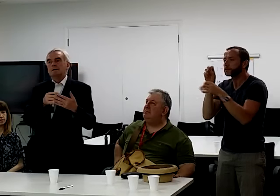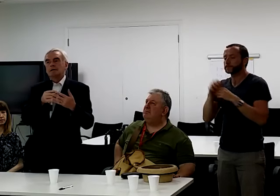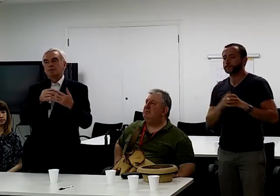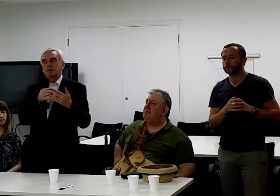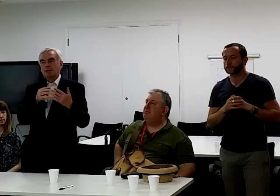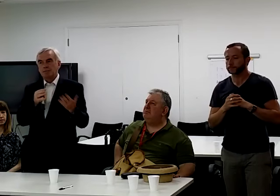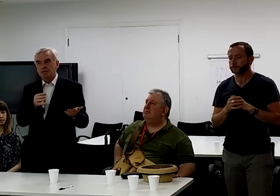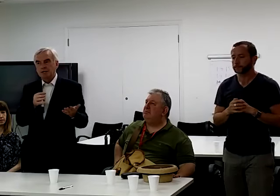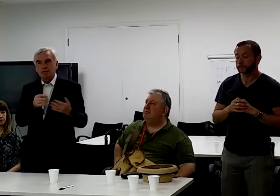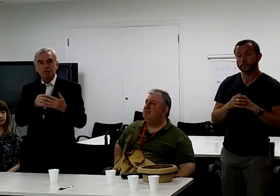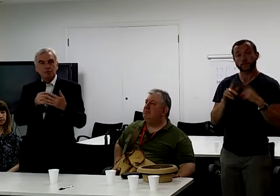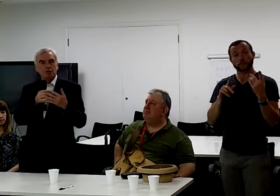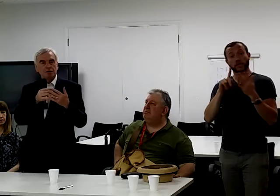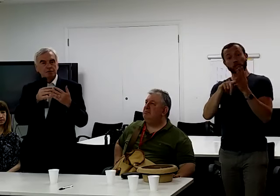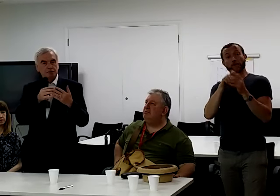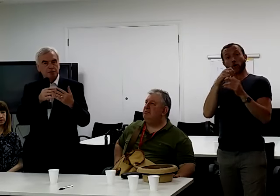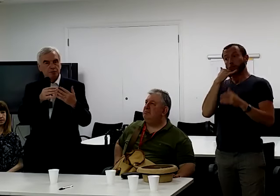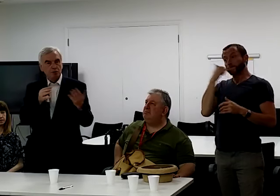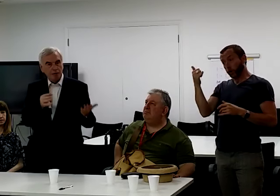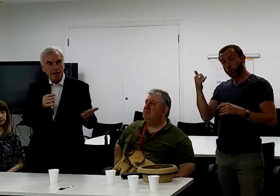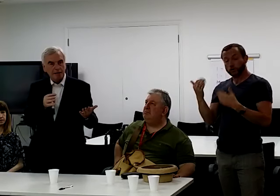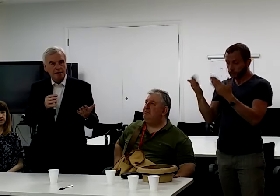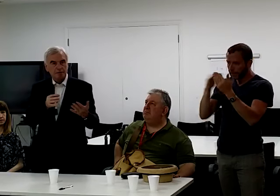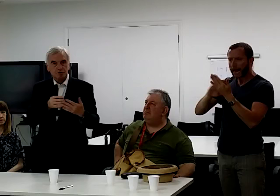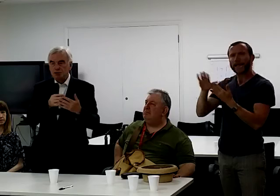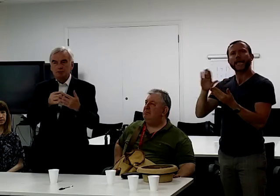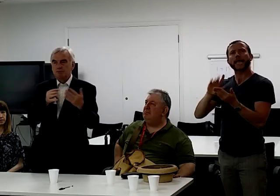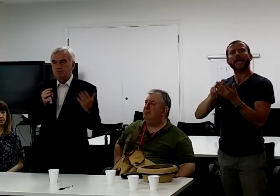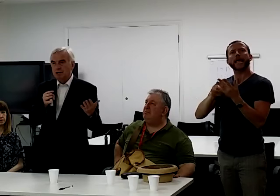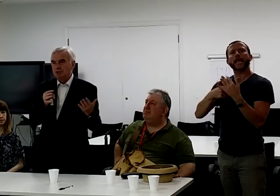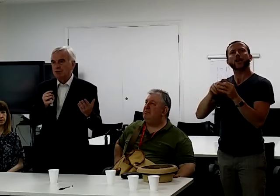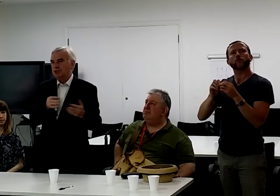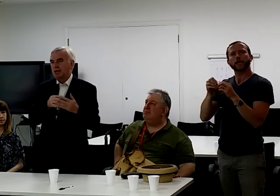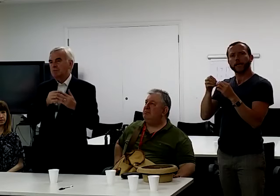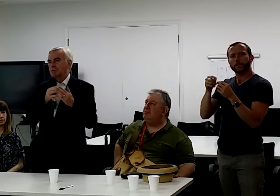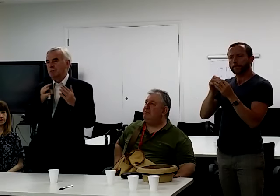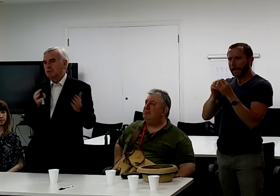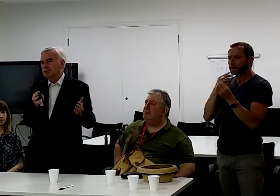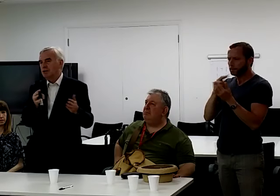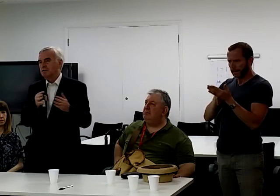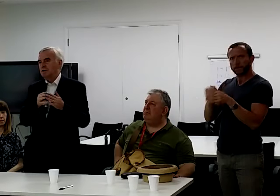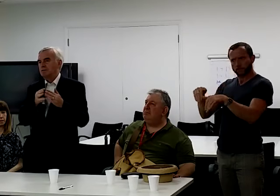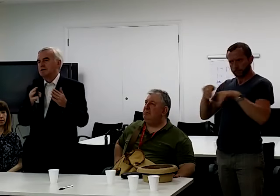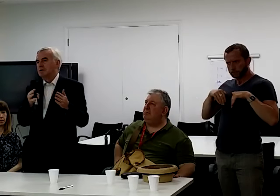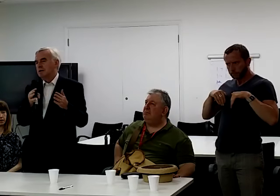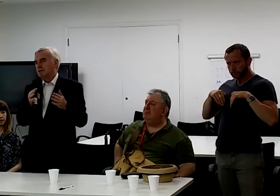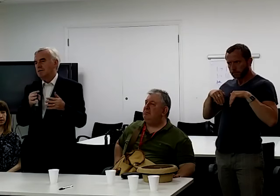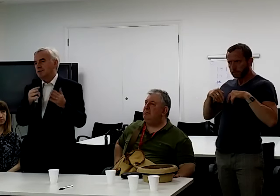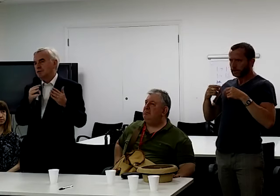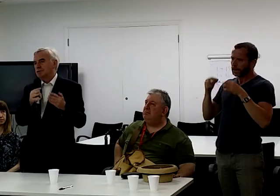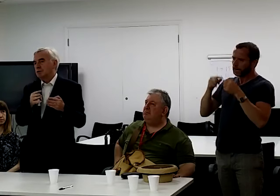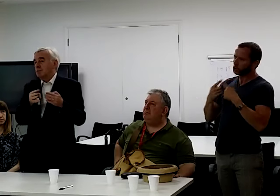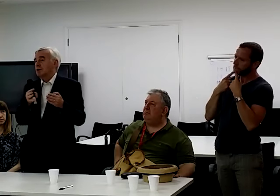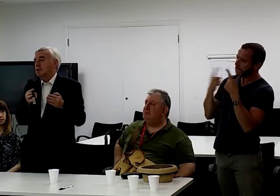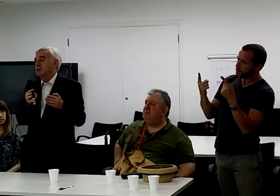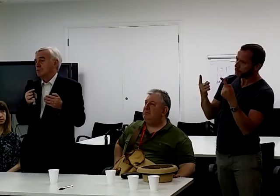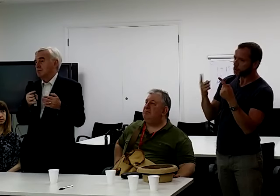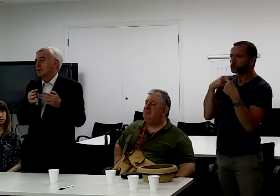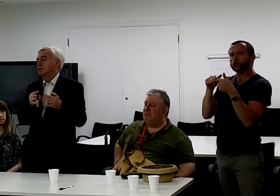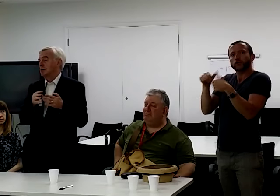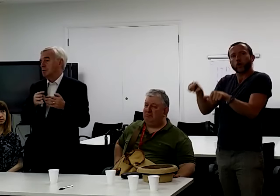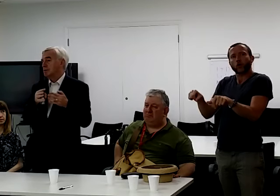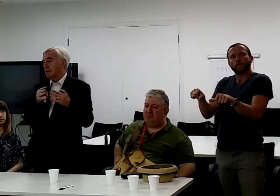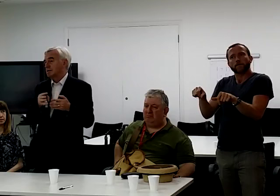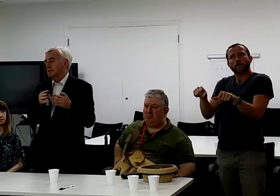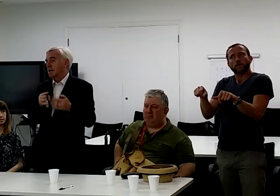night. Hilary Benn admitted it, and Jeremy offered him to pull back, just issue a statement, we'll resolve it. He refused. So what could he